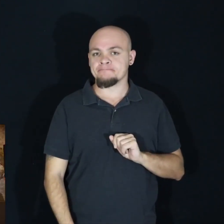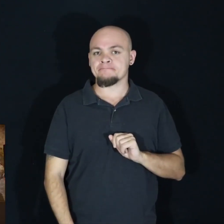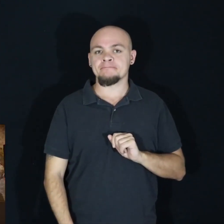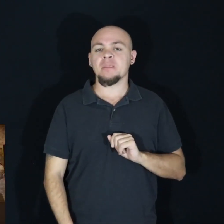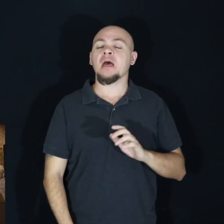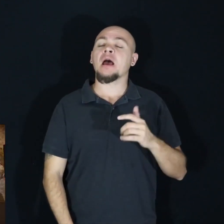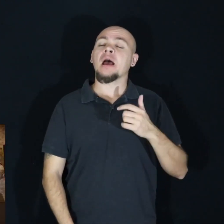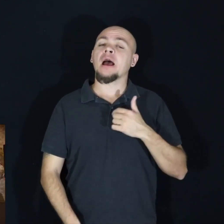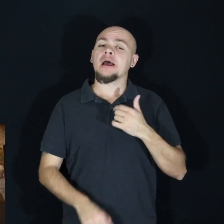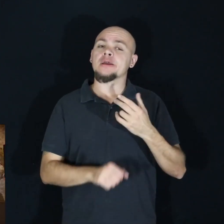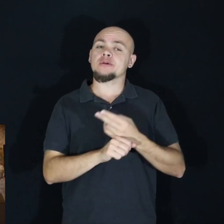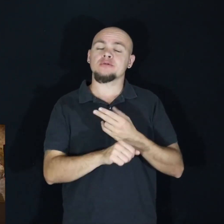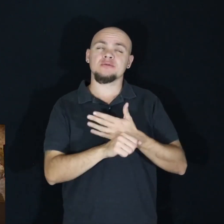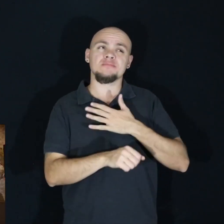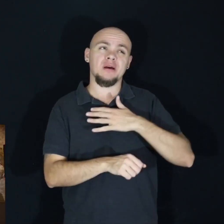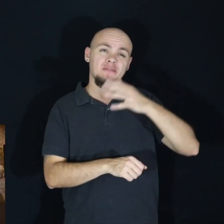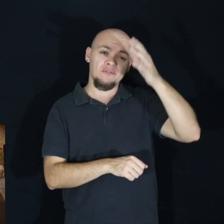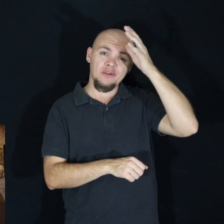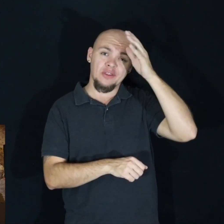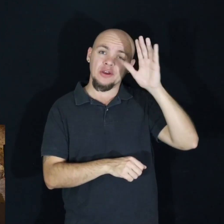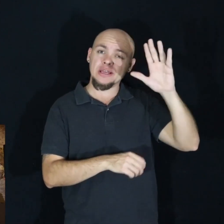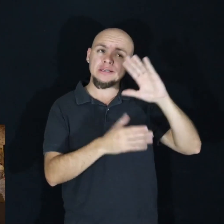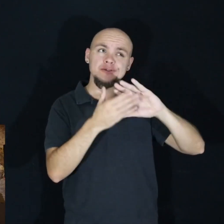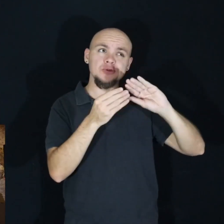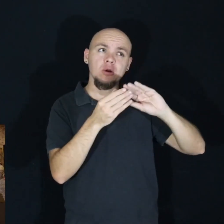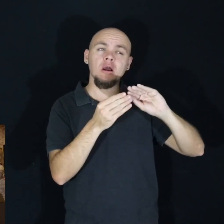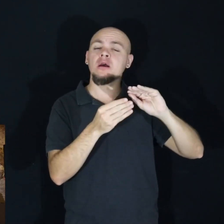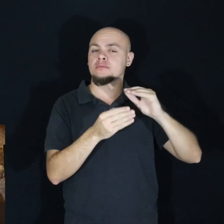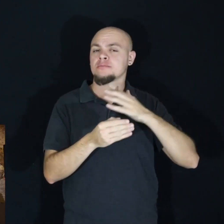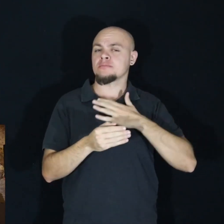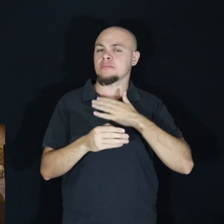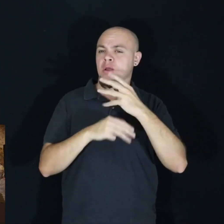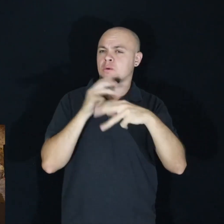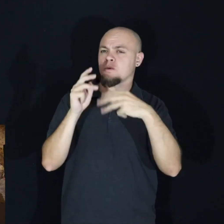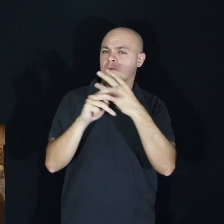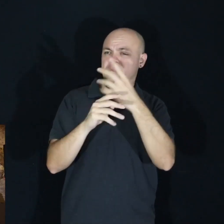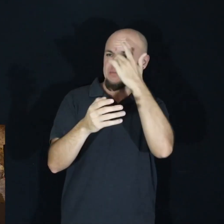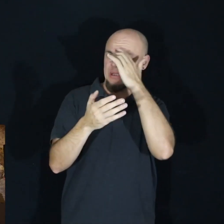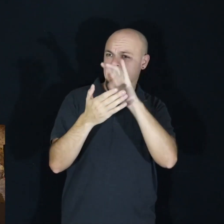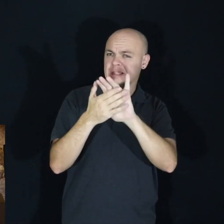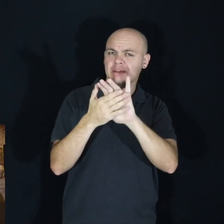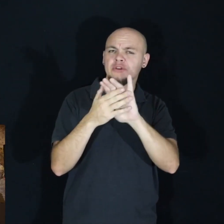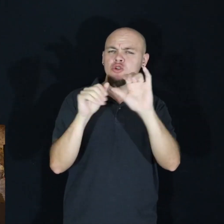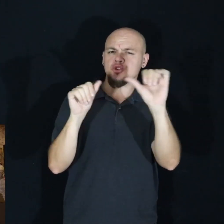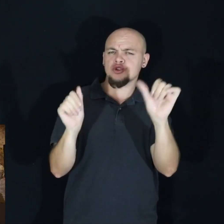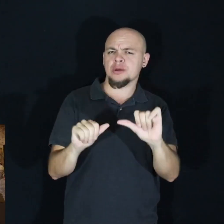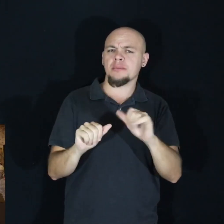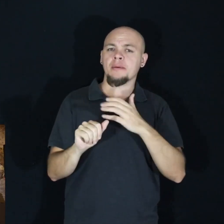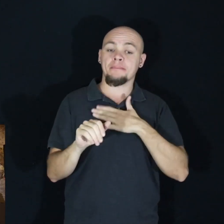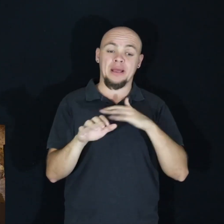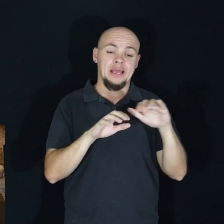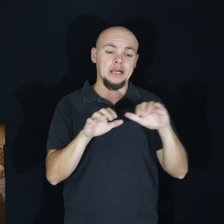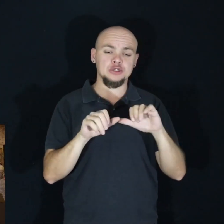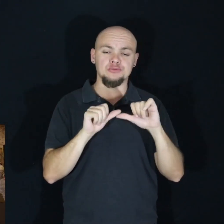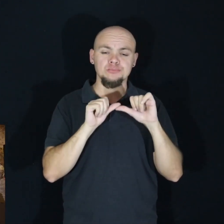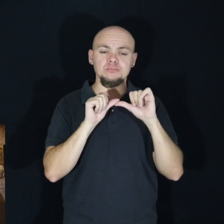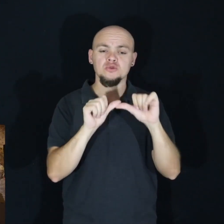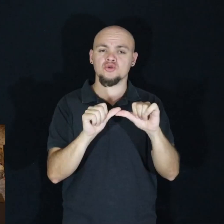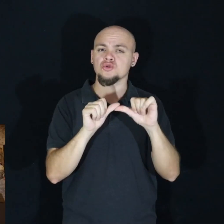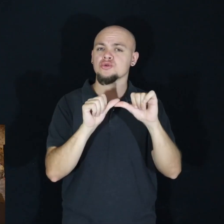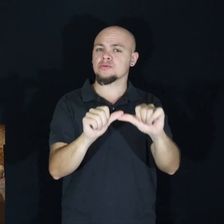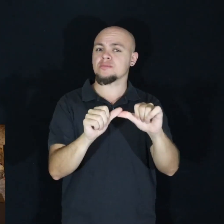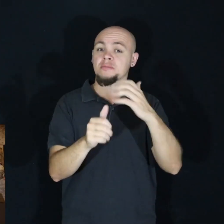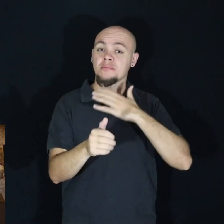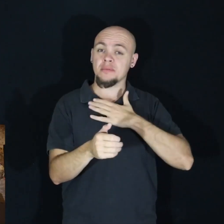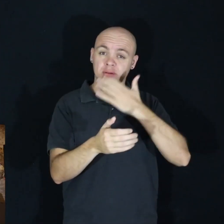I used my understanding of my father to shape my belief of the world, pushing my actions further and further. I used my belief on